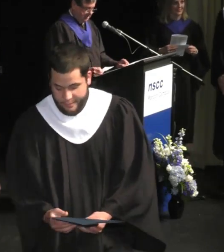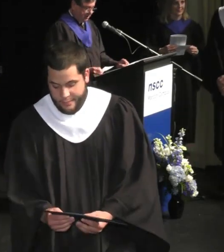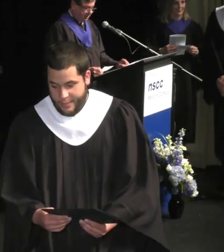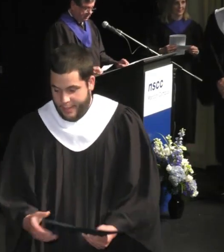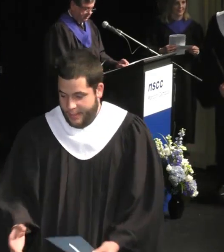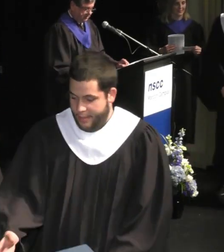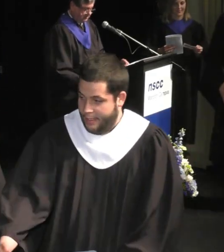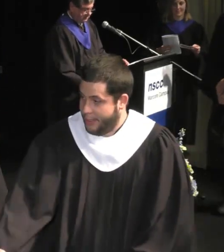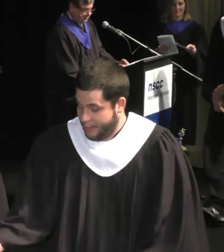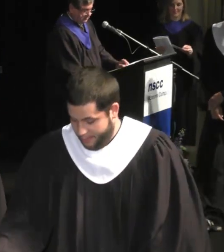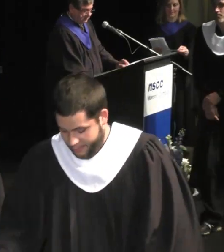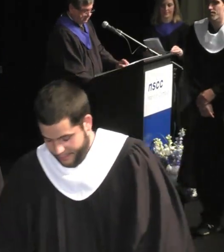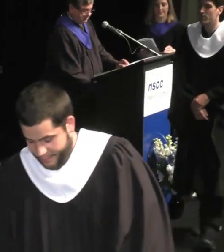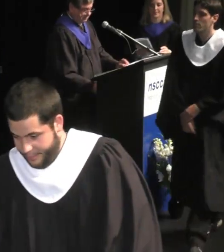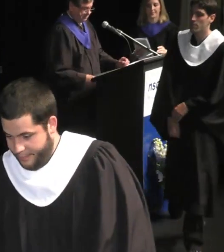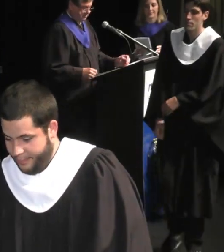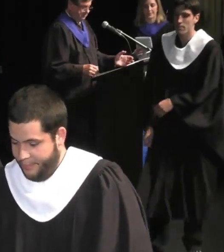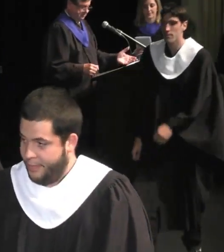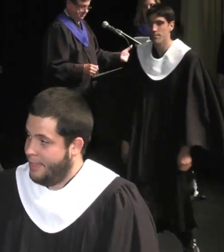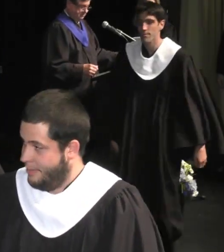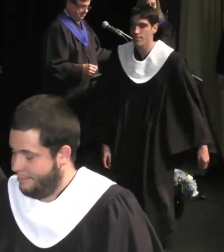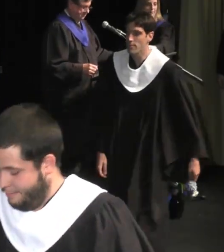David McDonald.